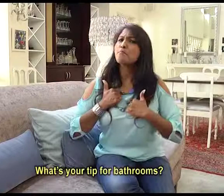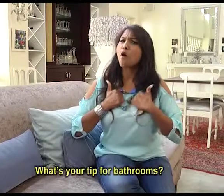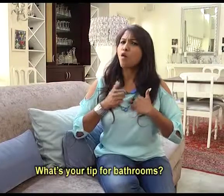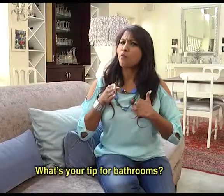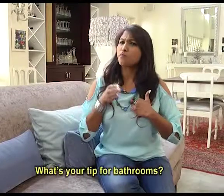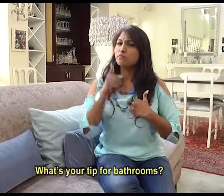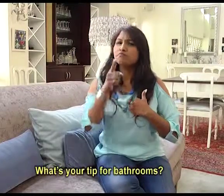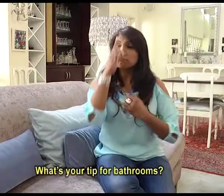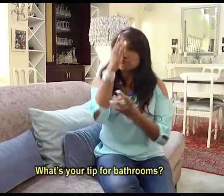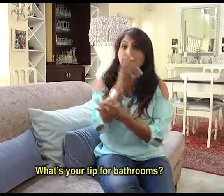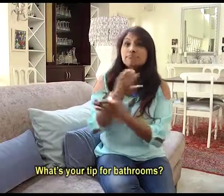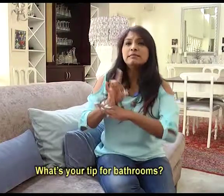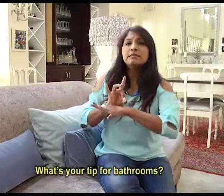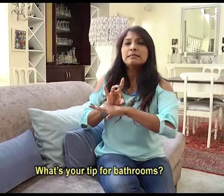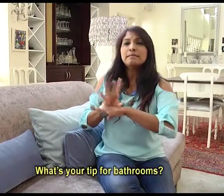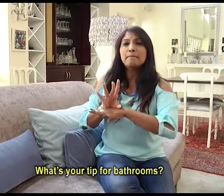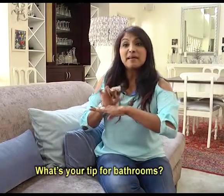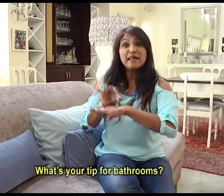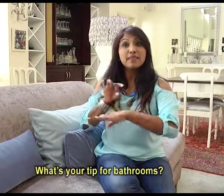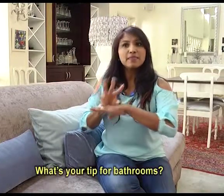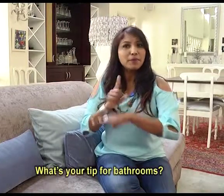What's your tip for bathrooms?